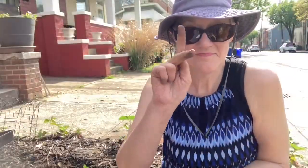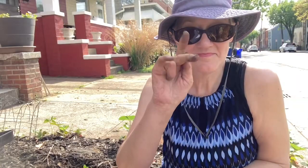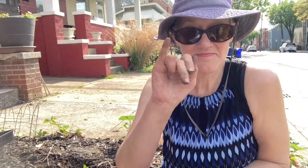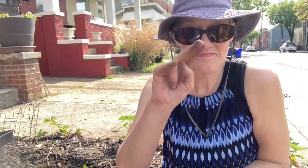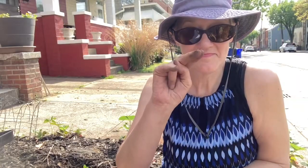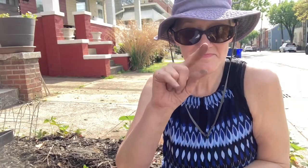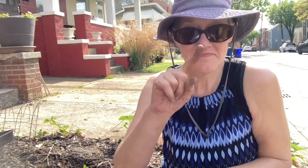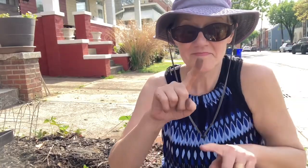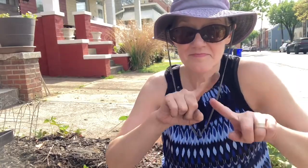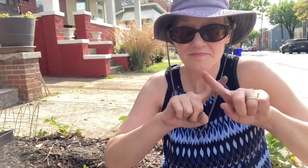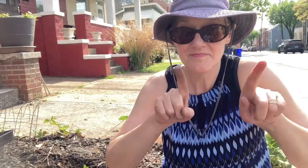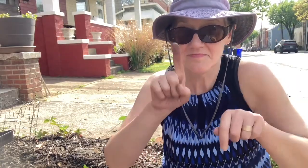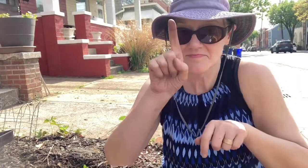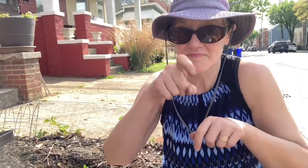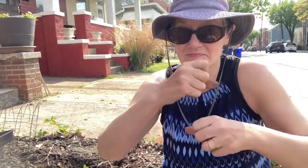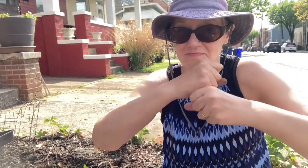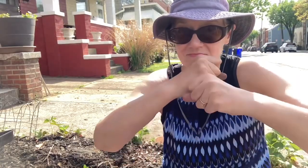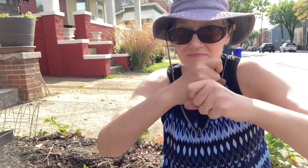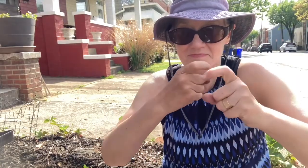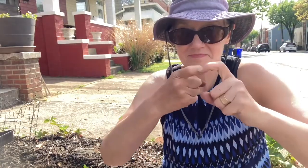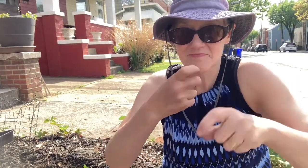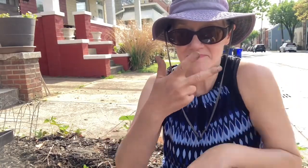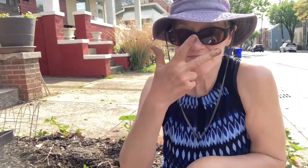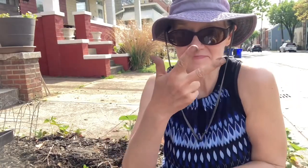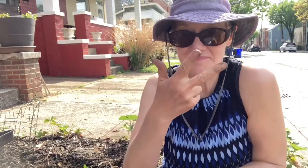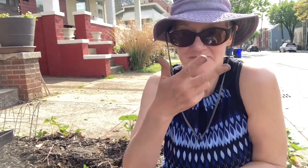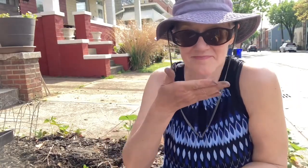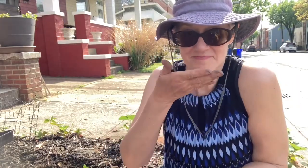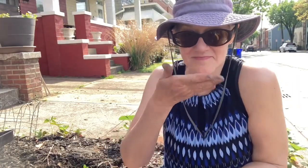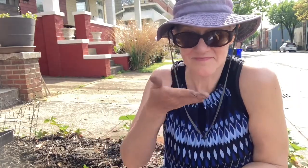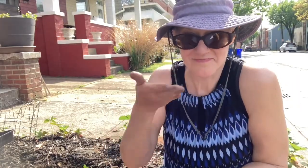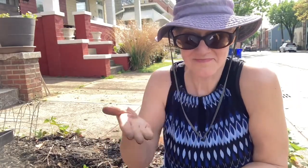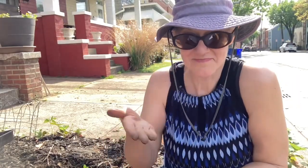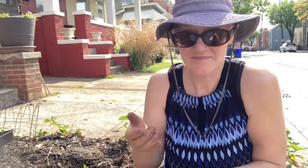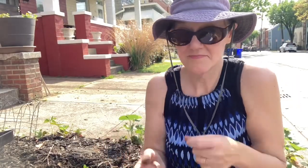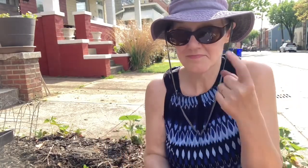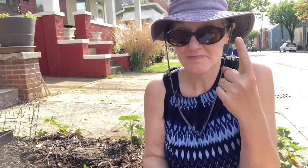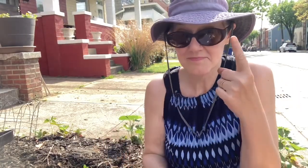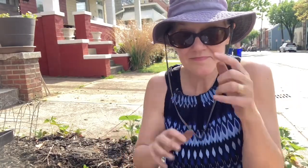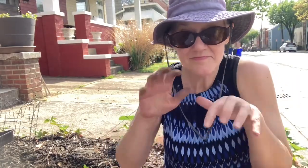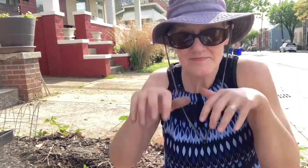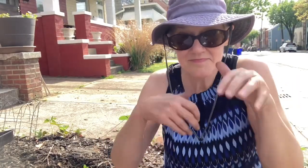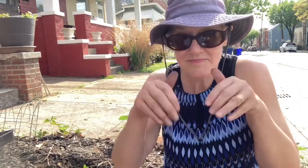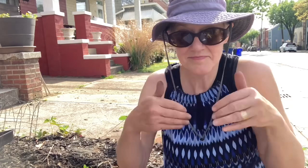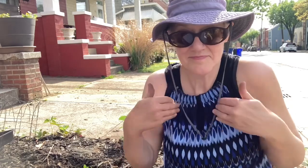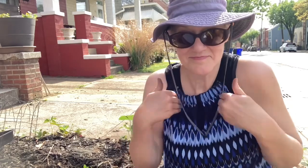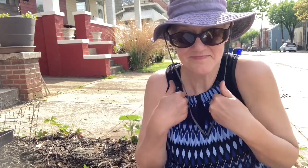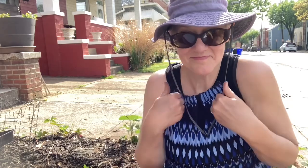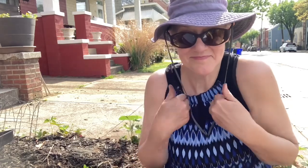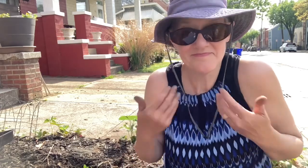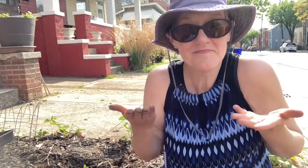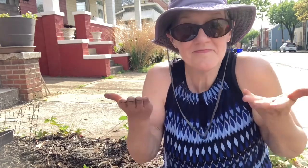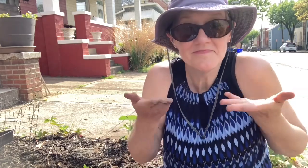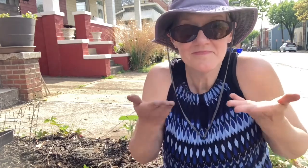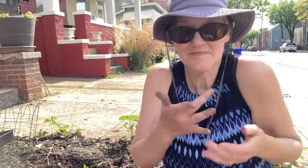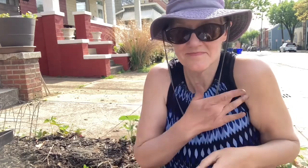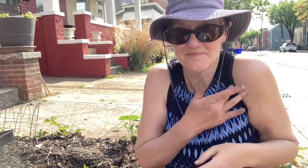Now they don't need staking, but I do need to protect them from 3 things. Digging animals,